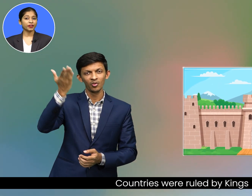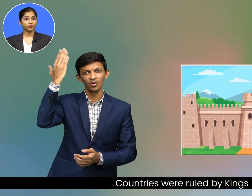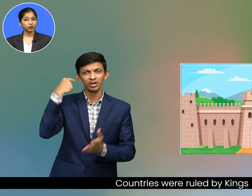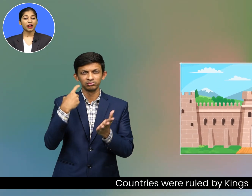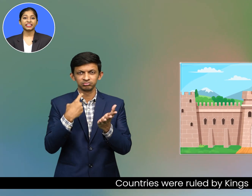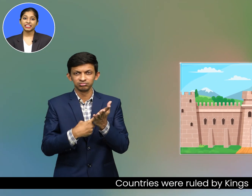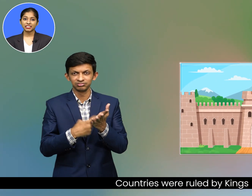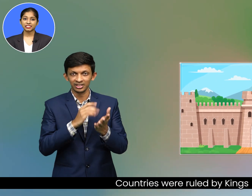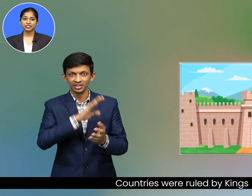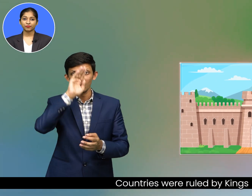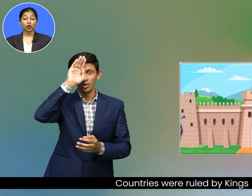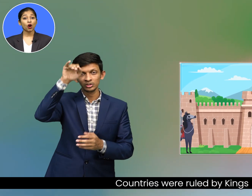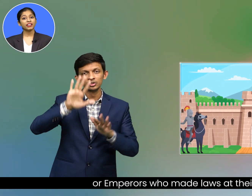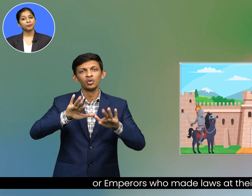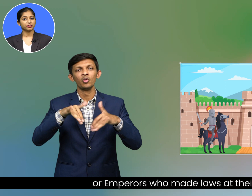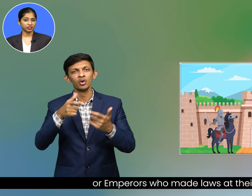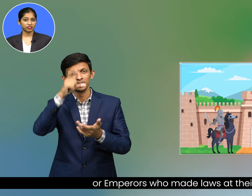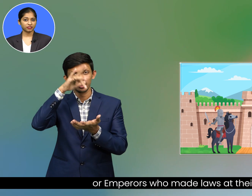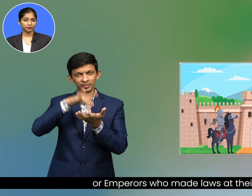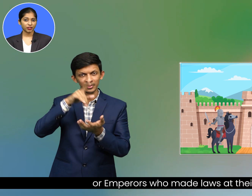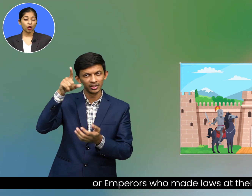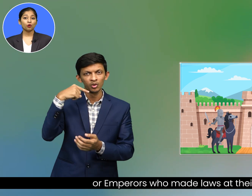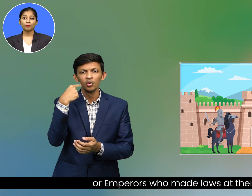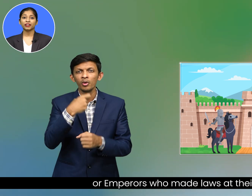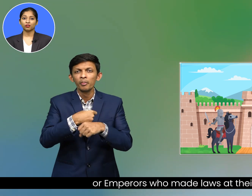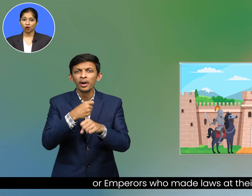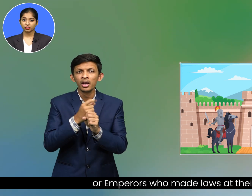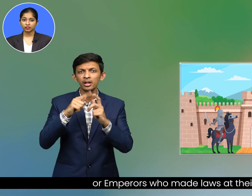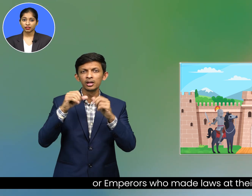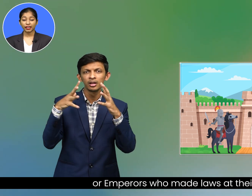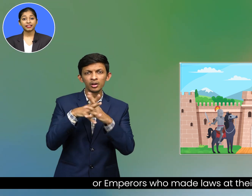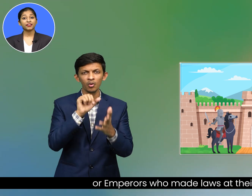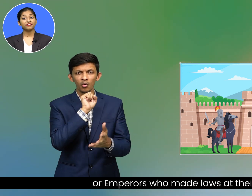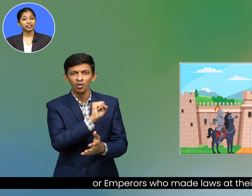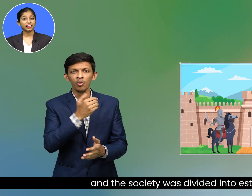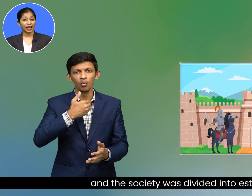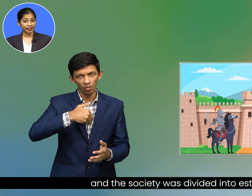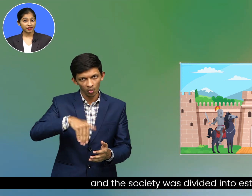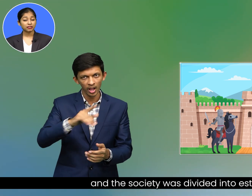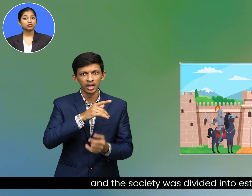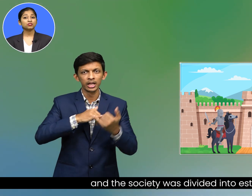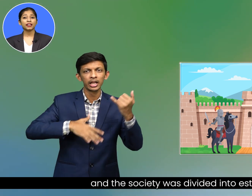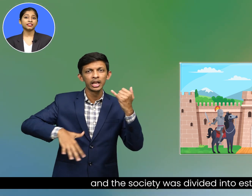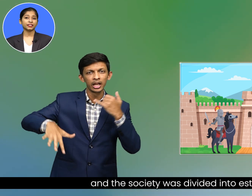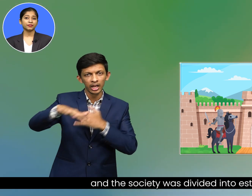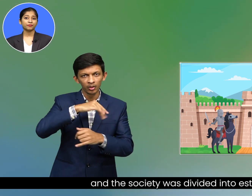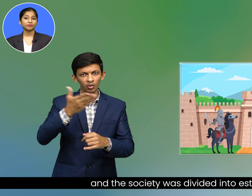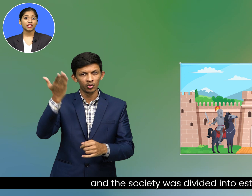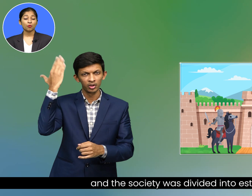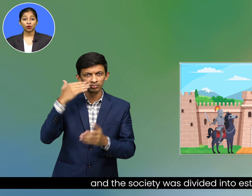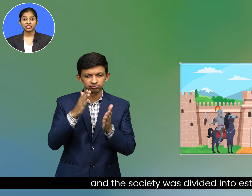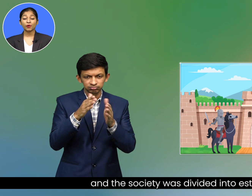Countries were ruled by kings or emperors who made laws at their will, and the